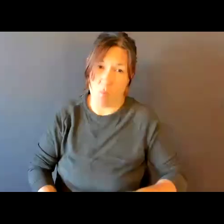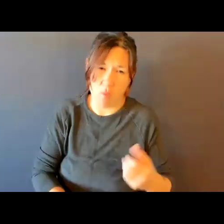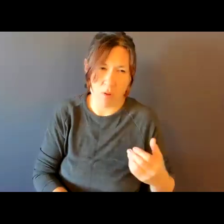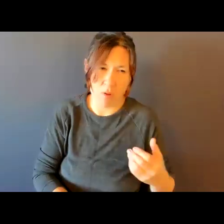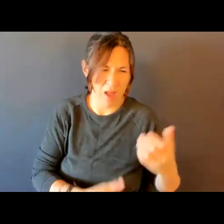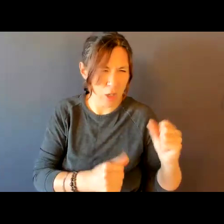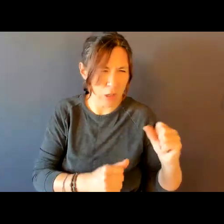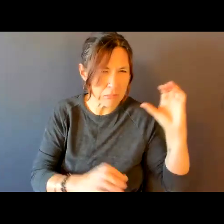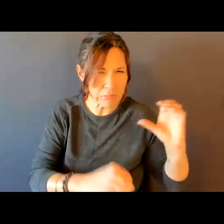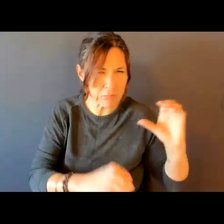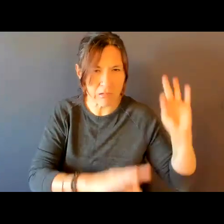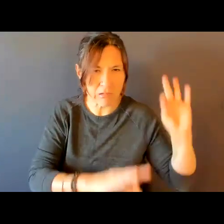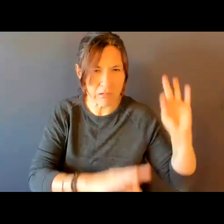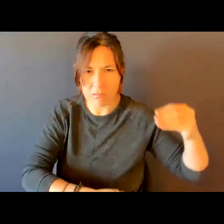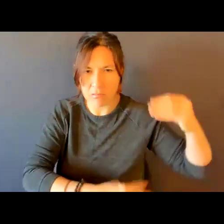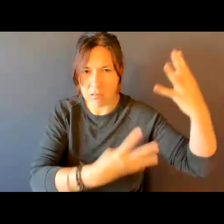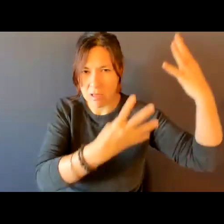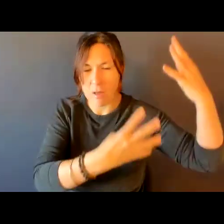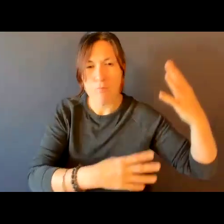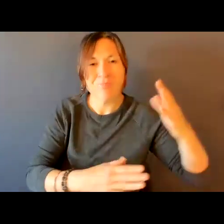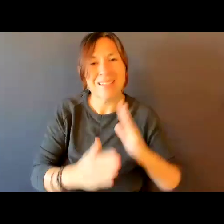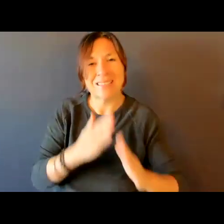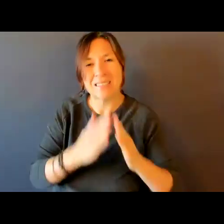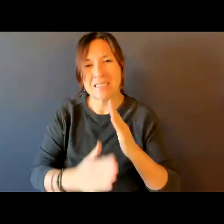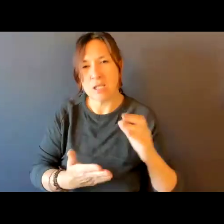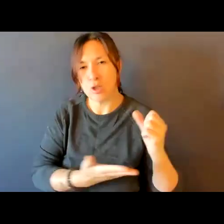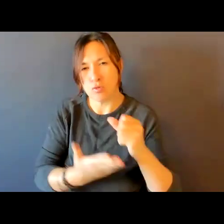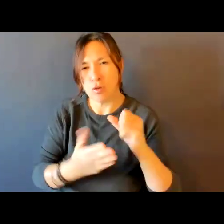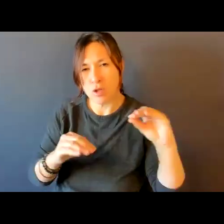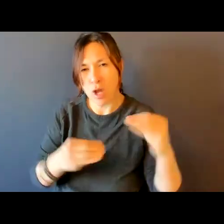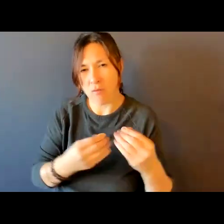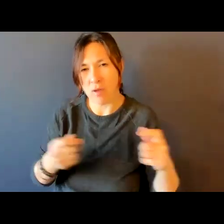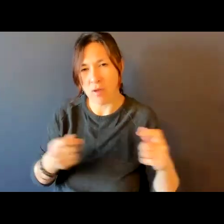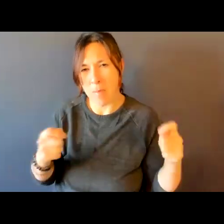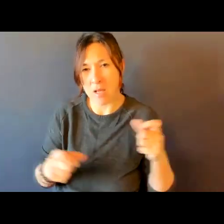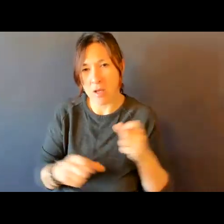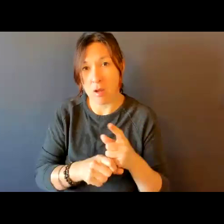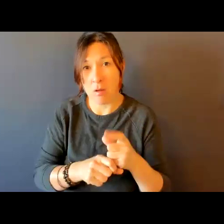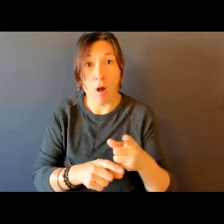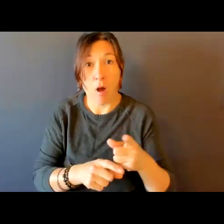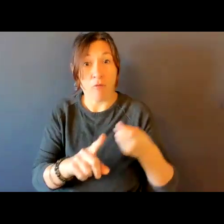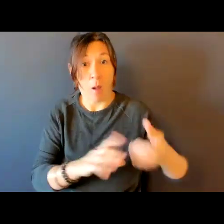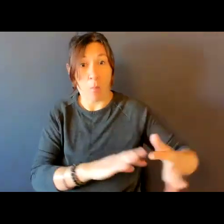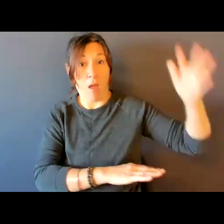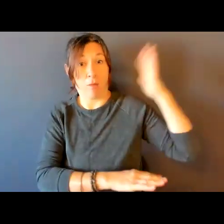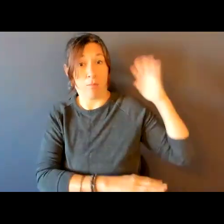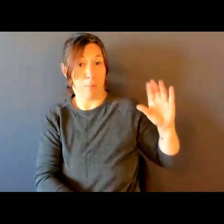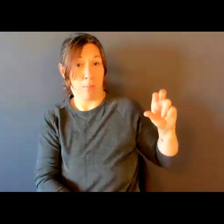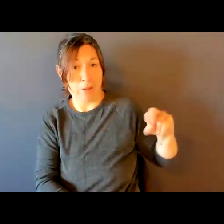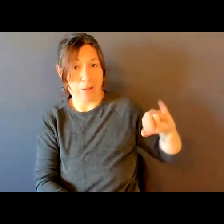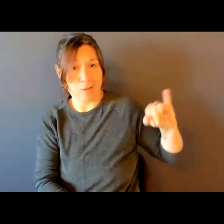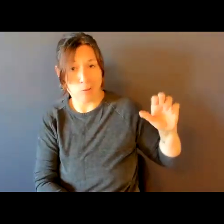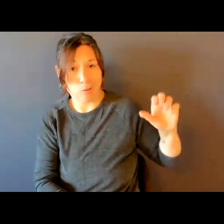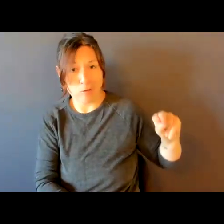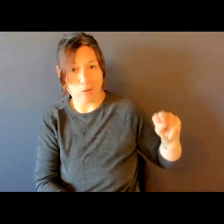that are operated by the Treasury and that we manage each year. Think all the way back to Benjamin Franklin and funding the Franklin medals, right? Yeah, there's some